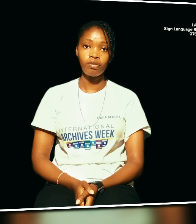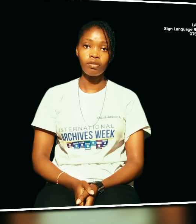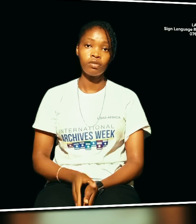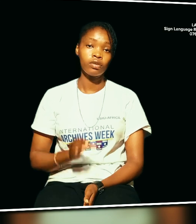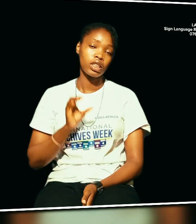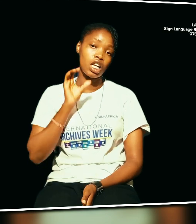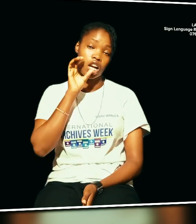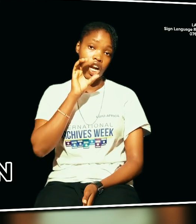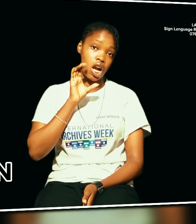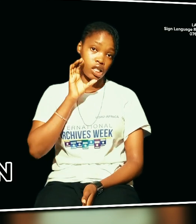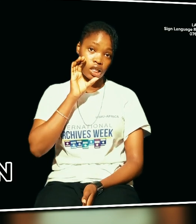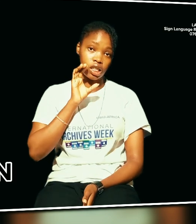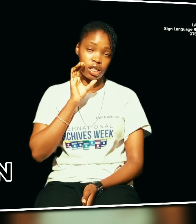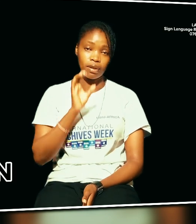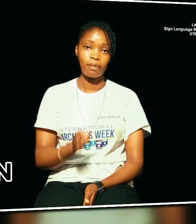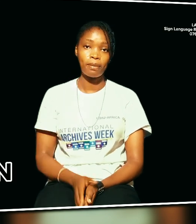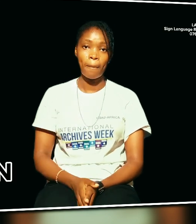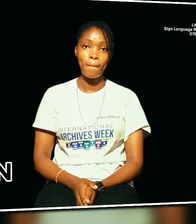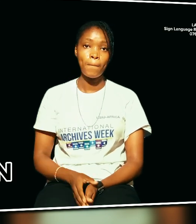cousin,